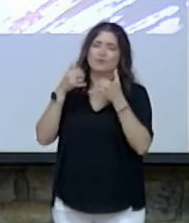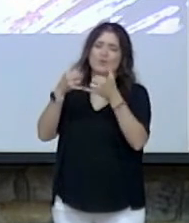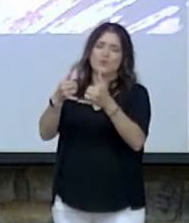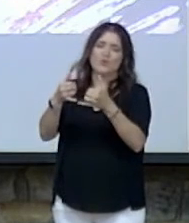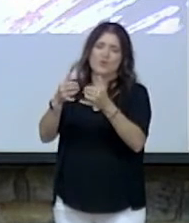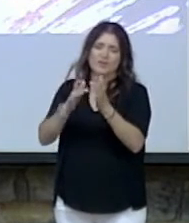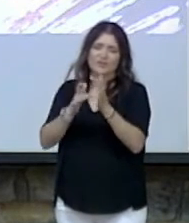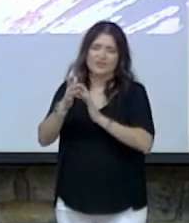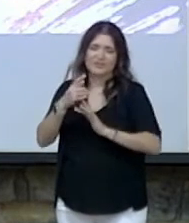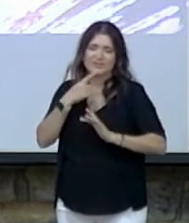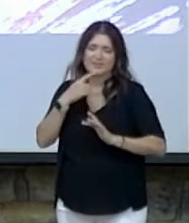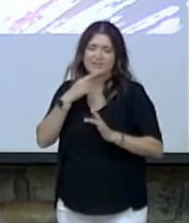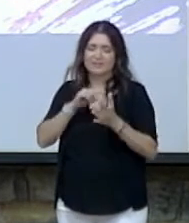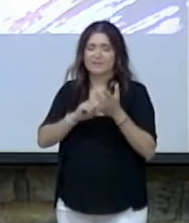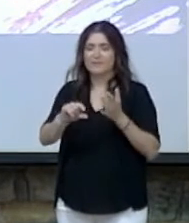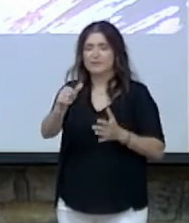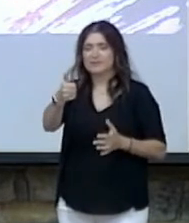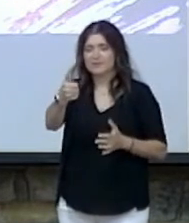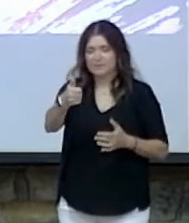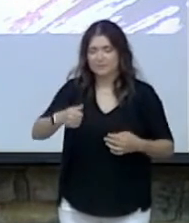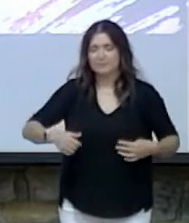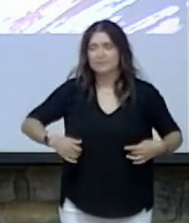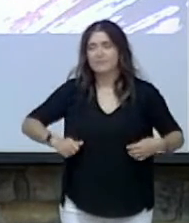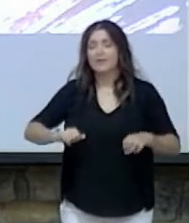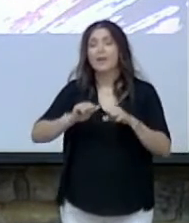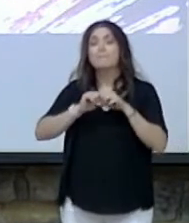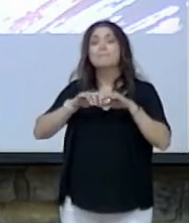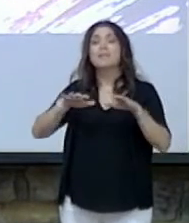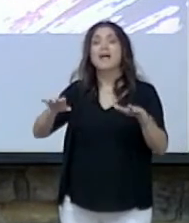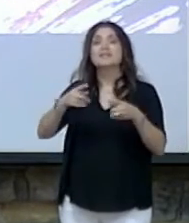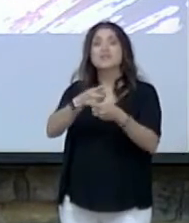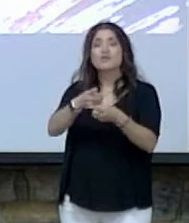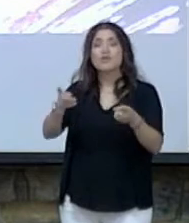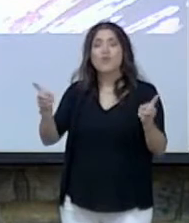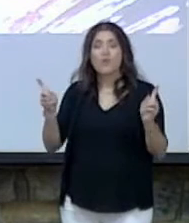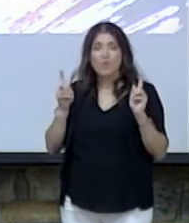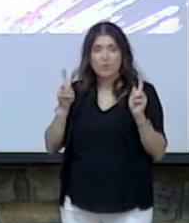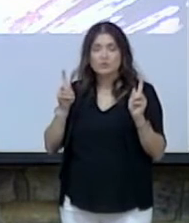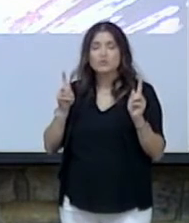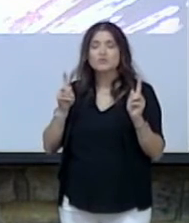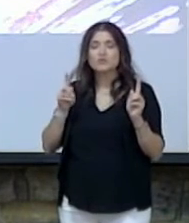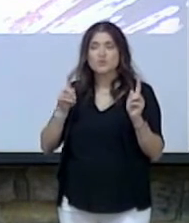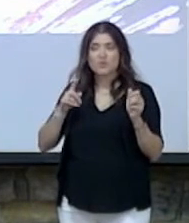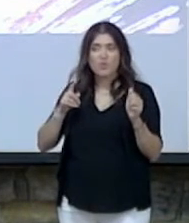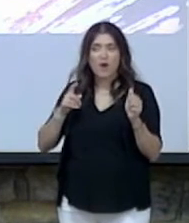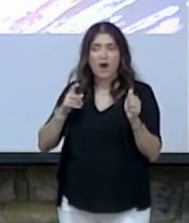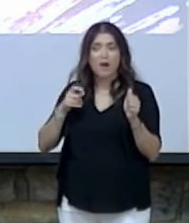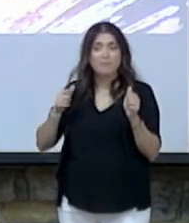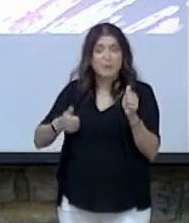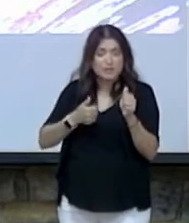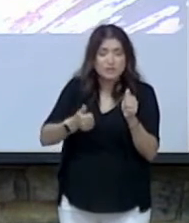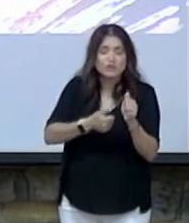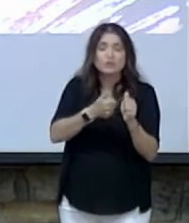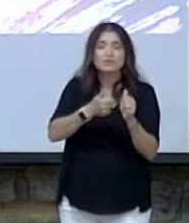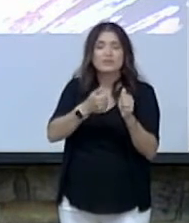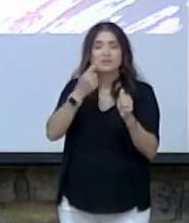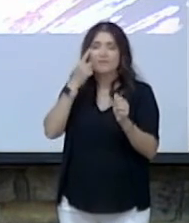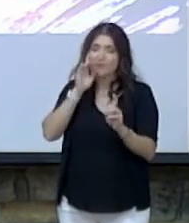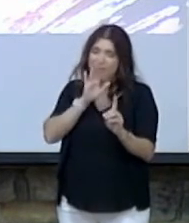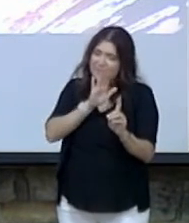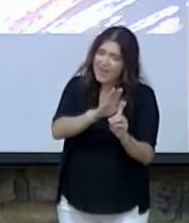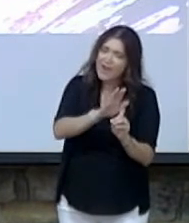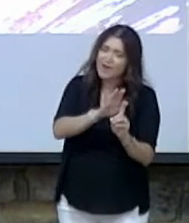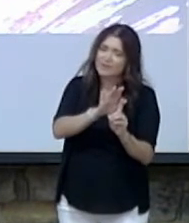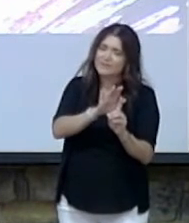going back to verse 10, "Blessed are those who are persecuted for righteousness' sake, for theirs is